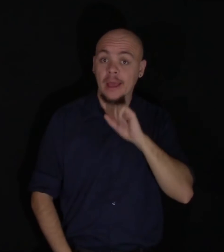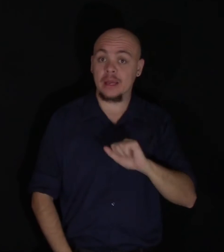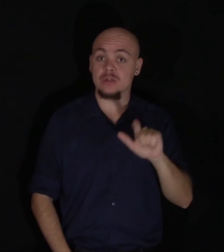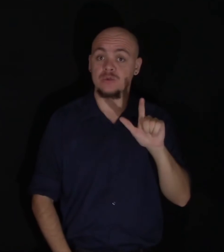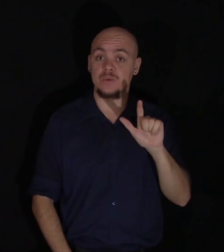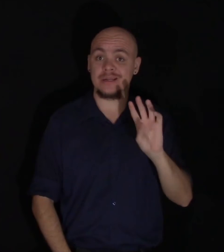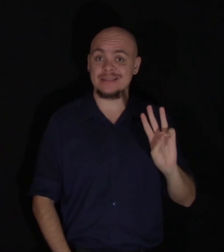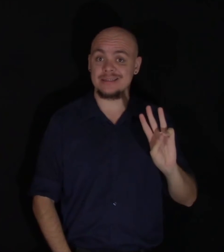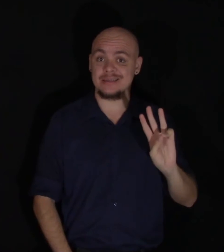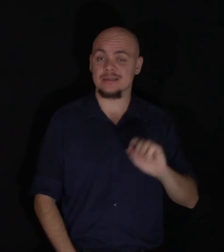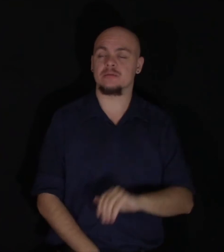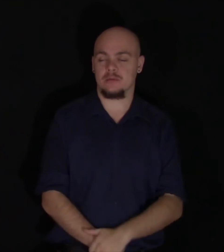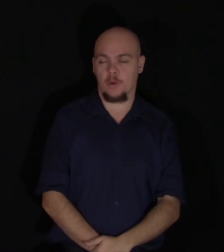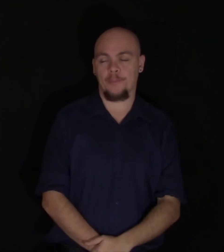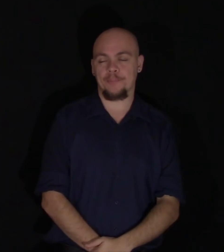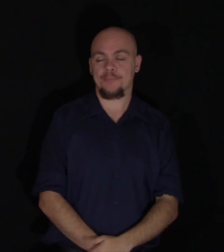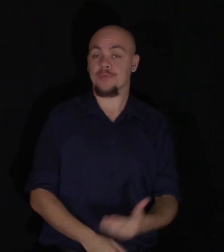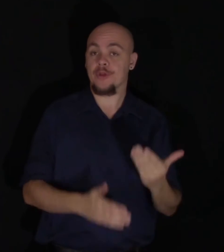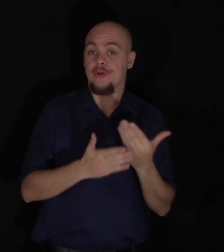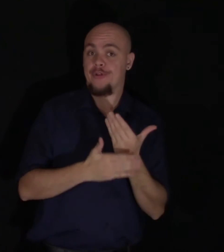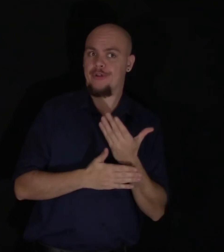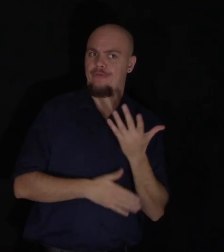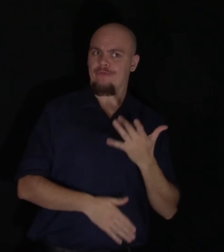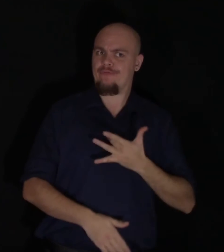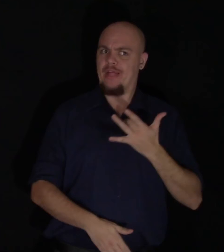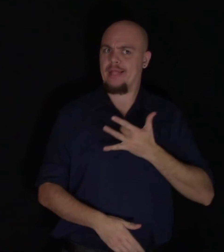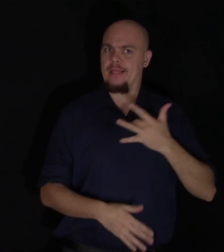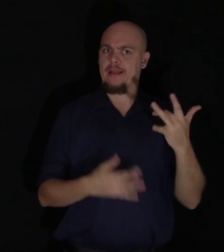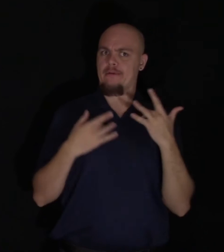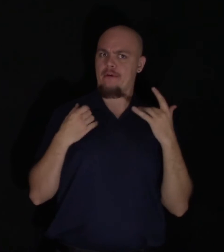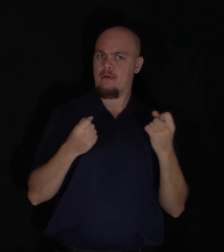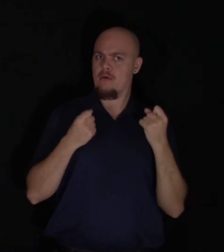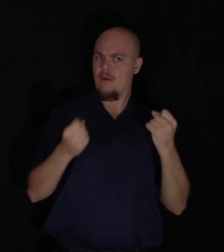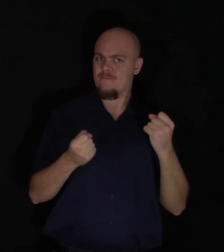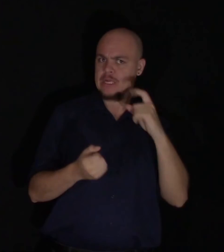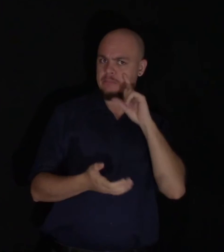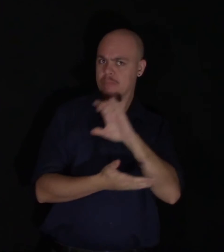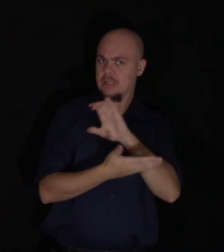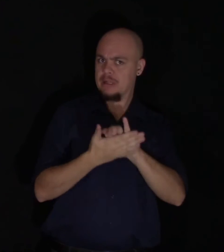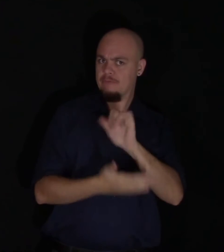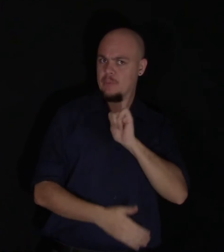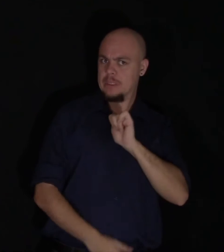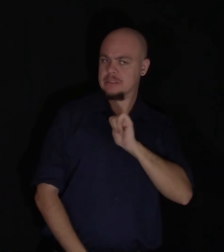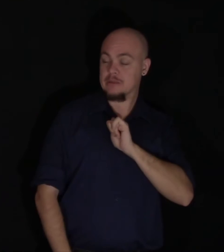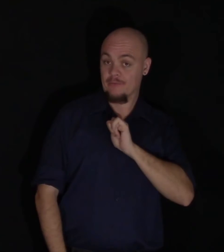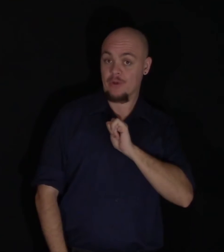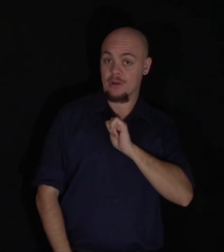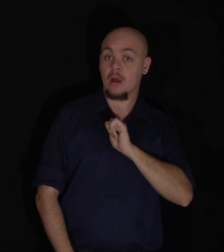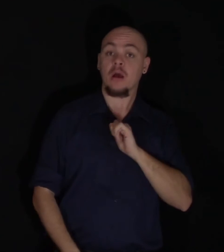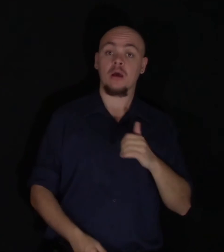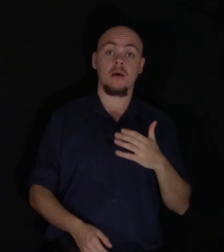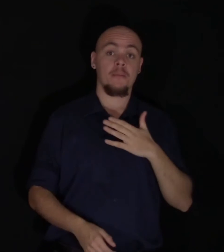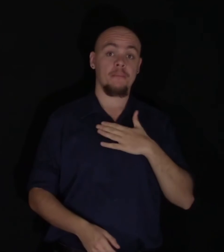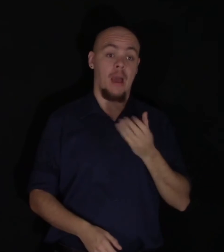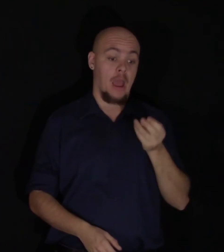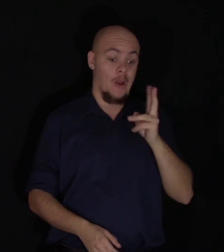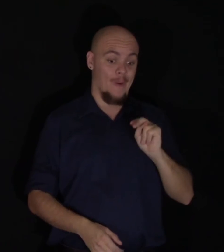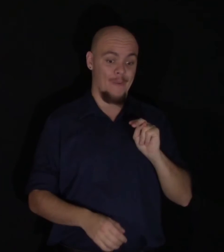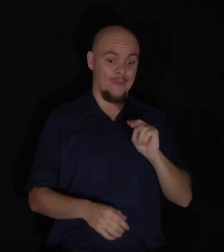26, with this new sense of confidence and belief in myself, somehow I had the courage to open up my own